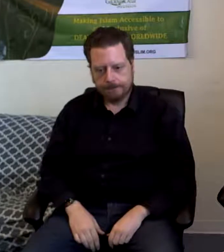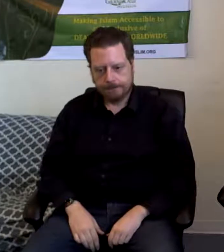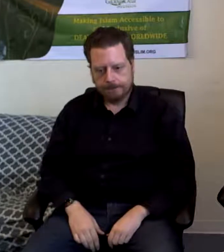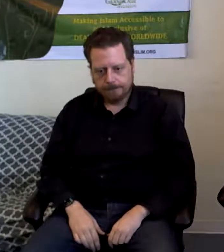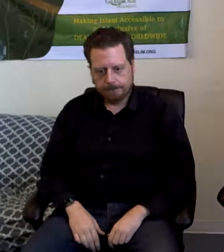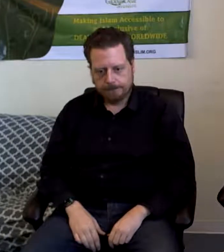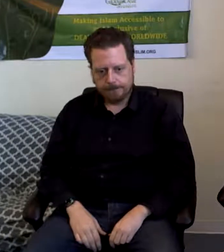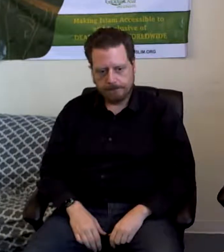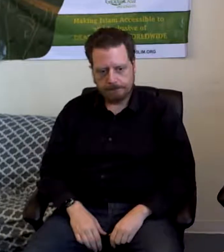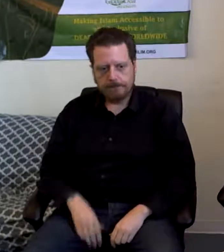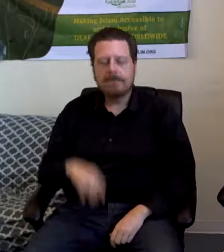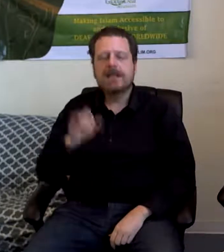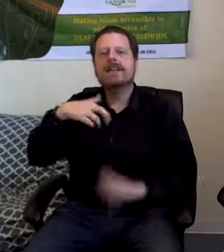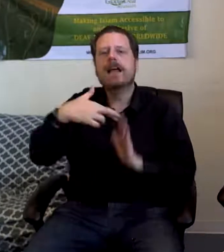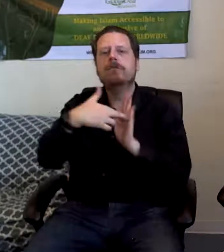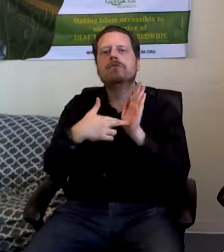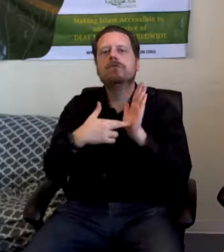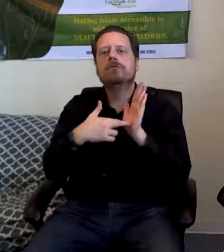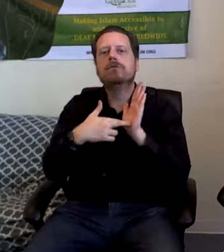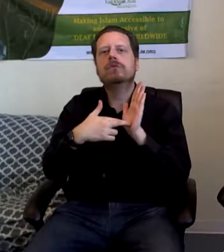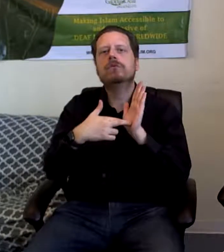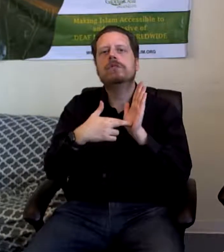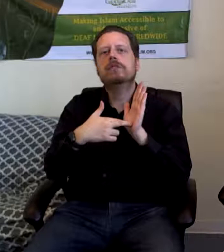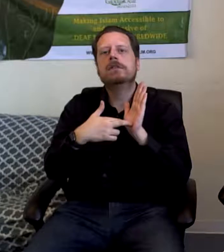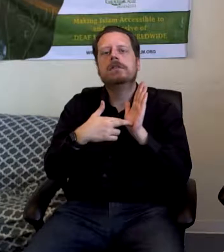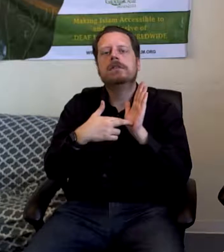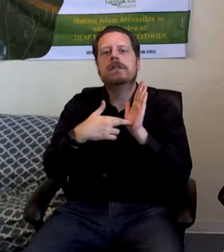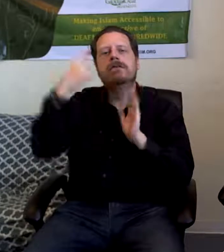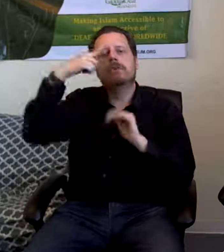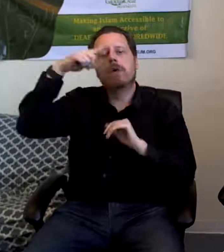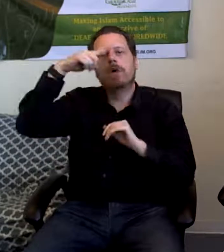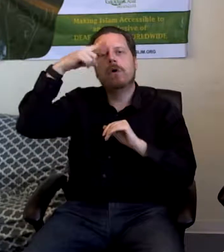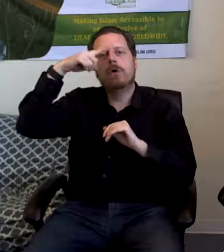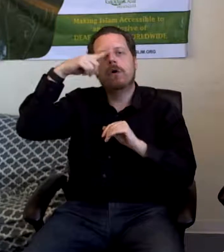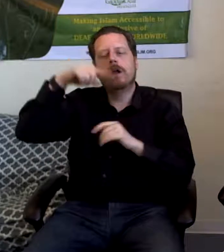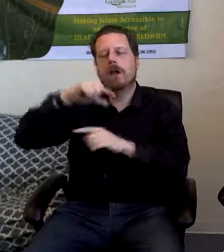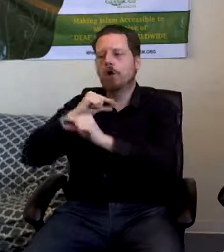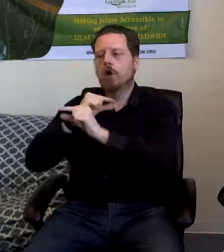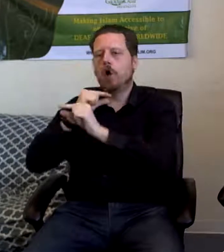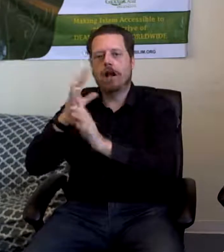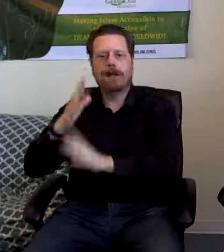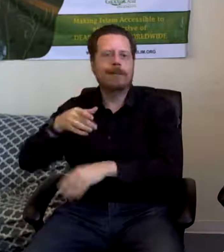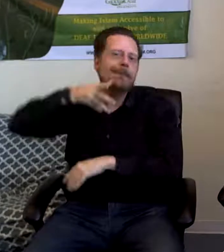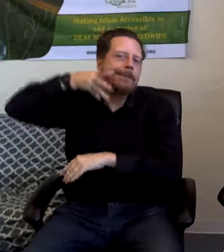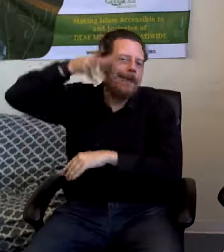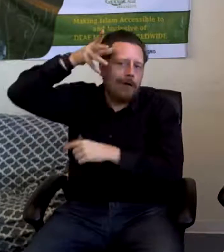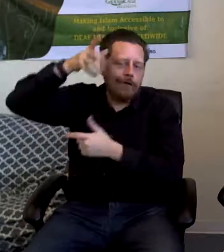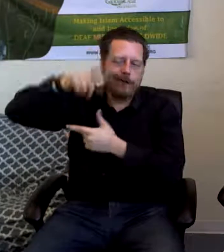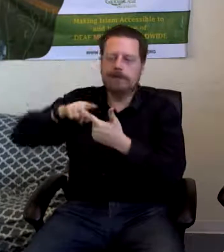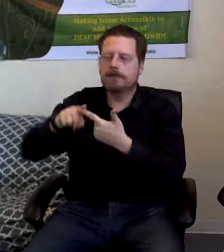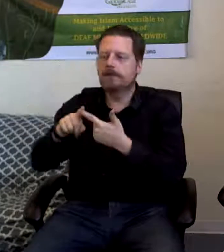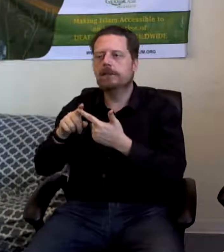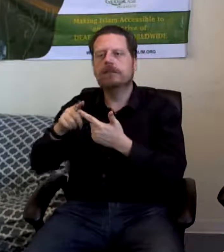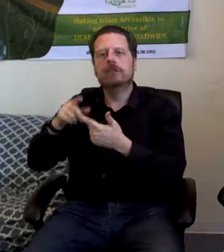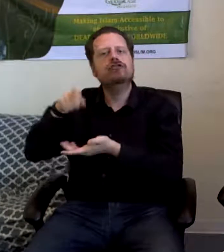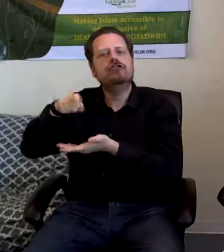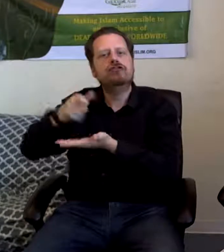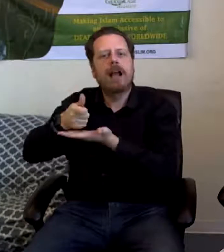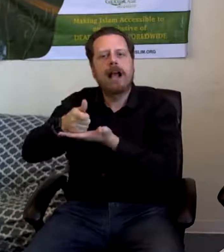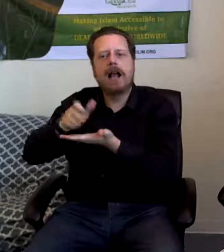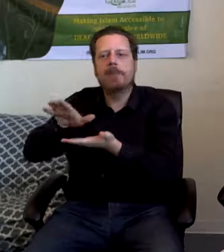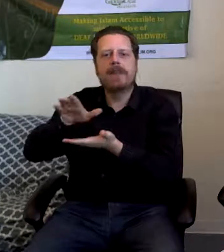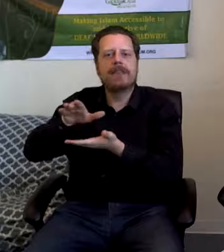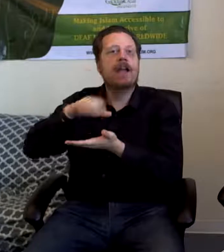And this order is meant that the guardian, the parents, should help